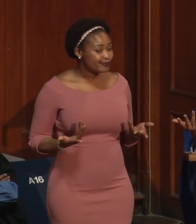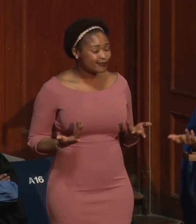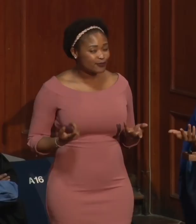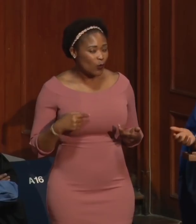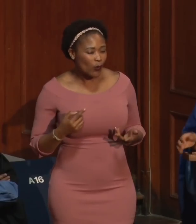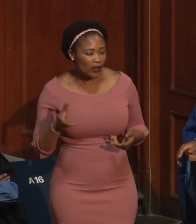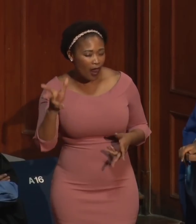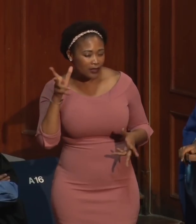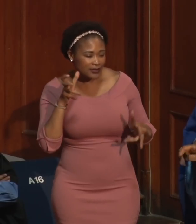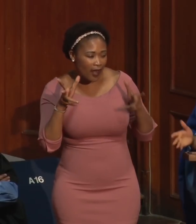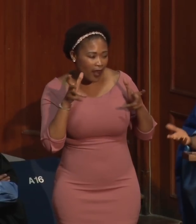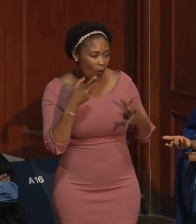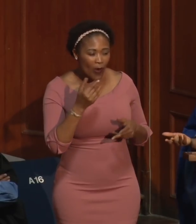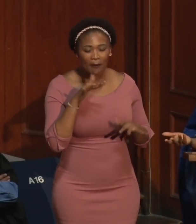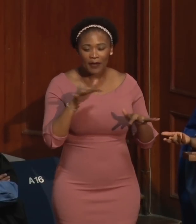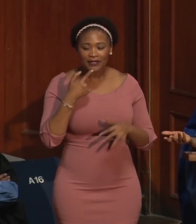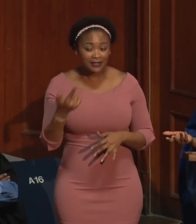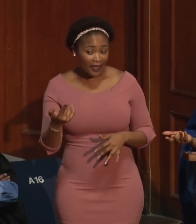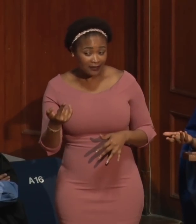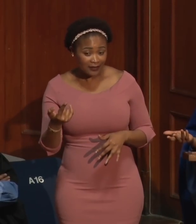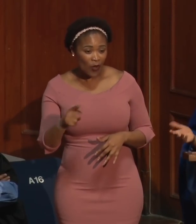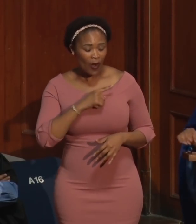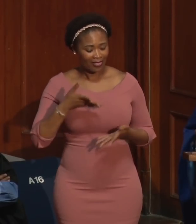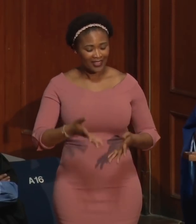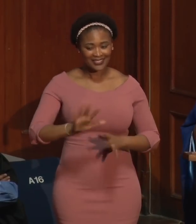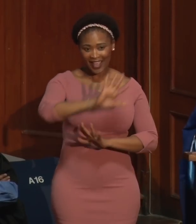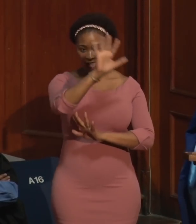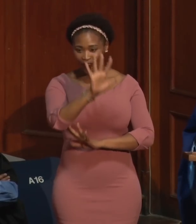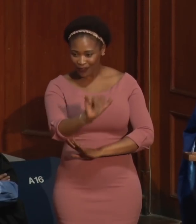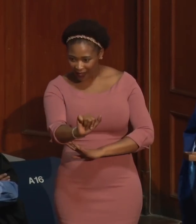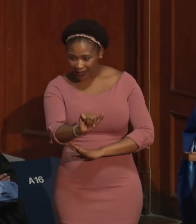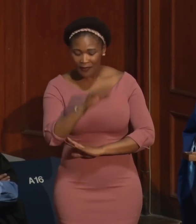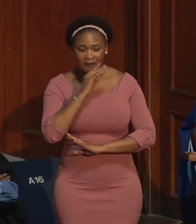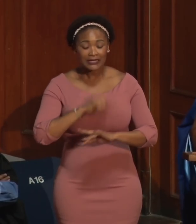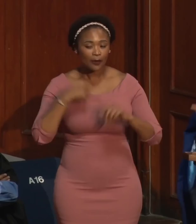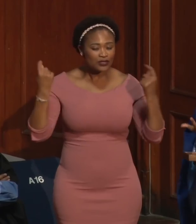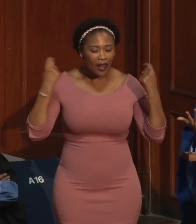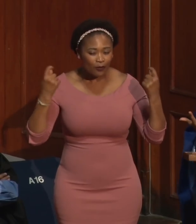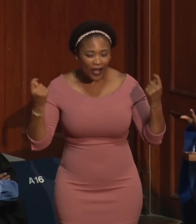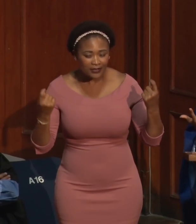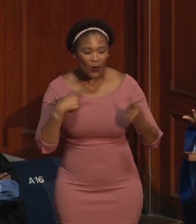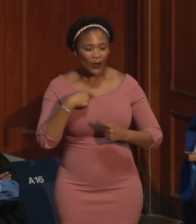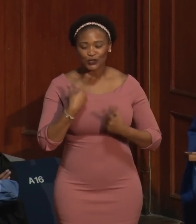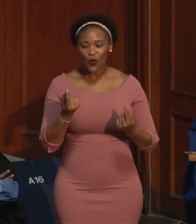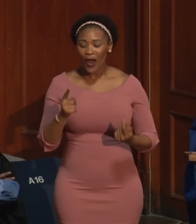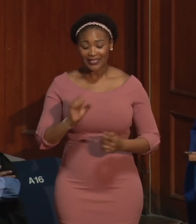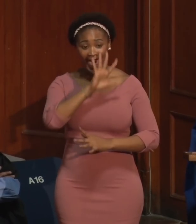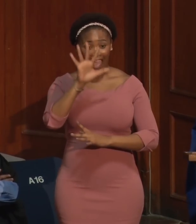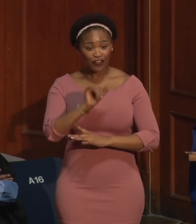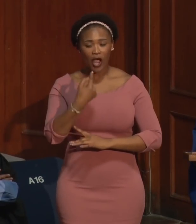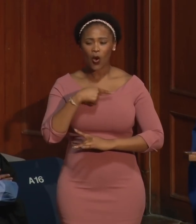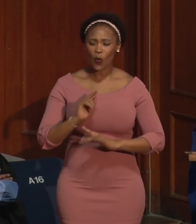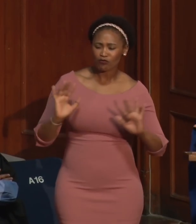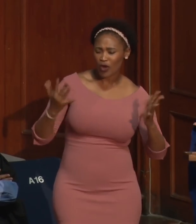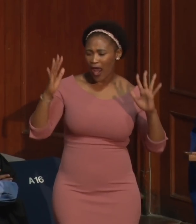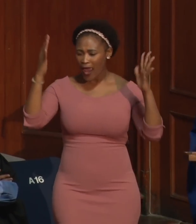we listen to what people say. After all, this is Africa. So during celebrations, what we do in Africa, we say our